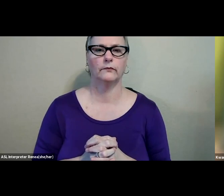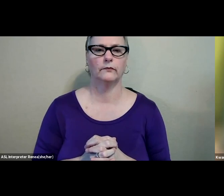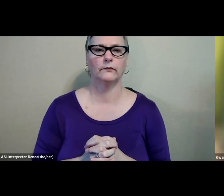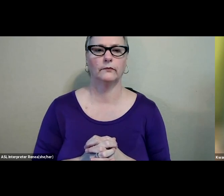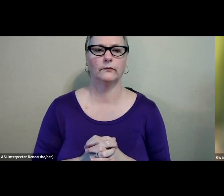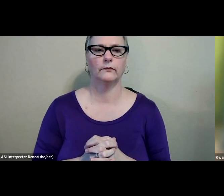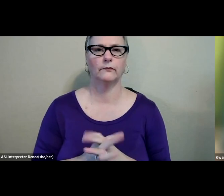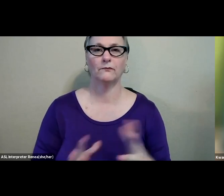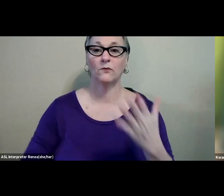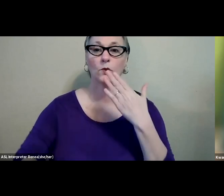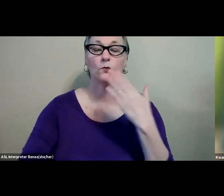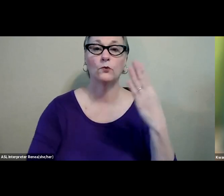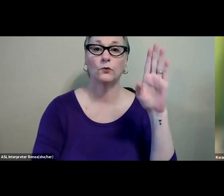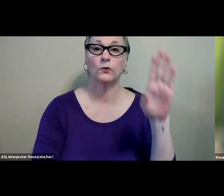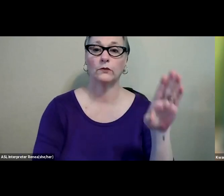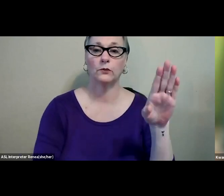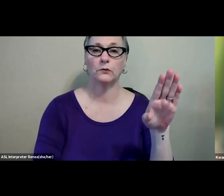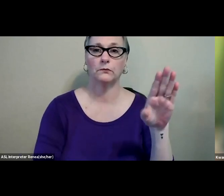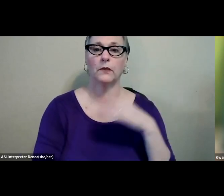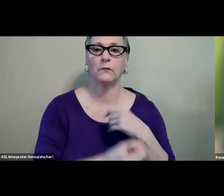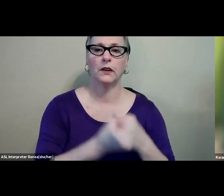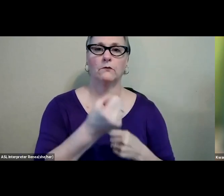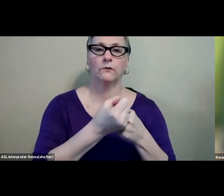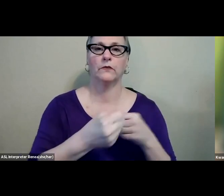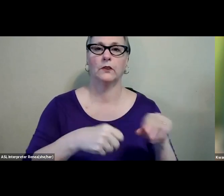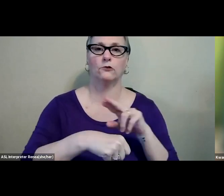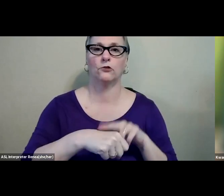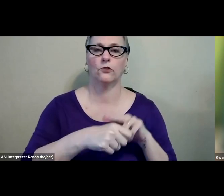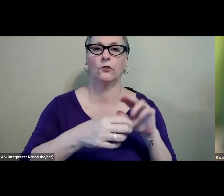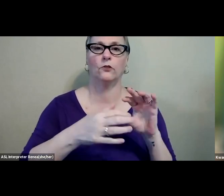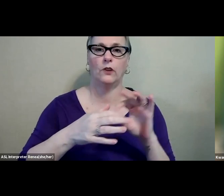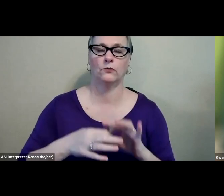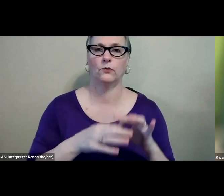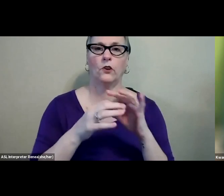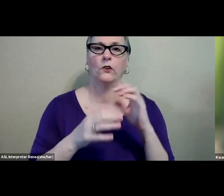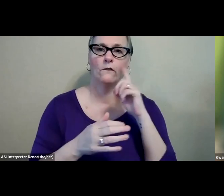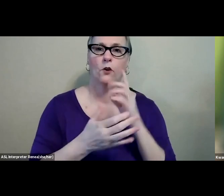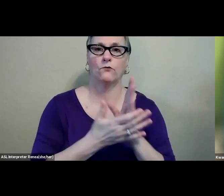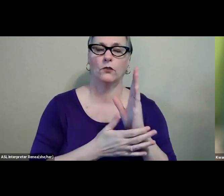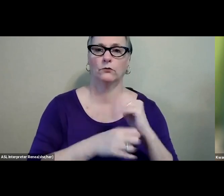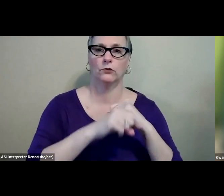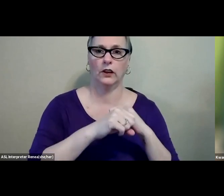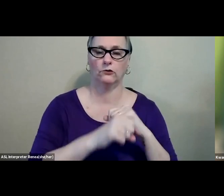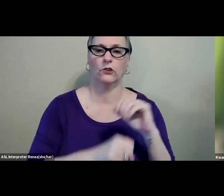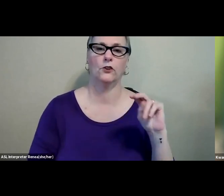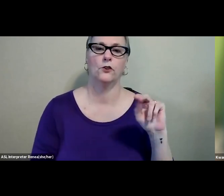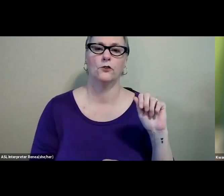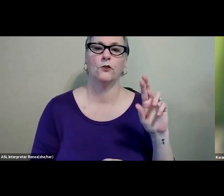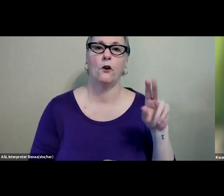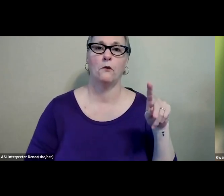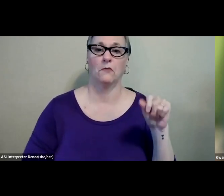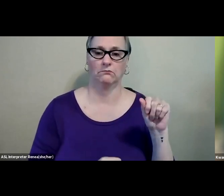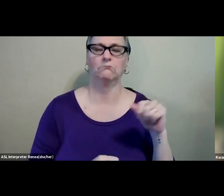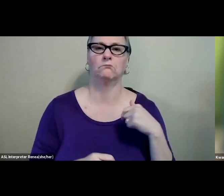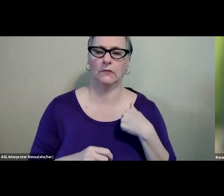good afternoon on behalf of the national association for rights protection aka narpa i am pleased to welcome you